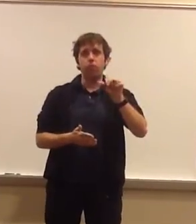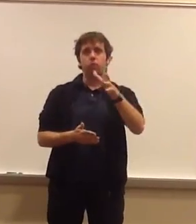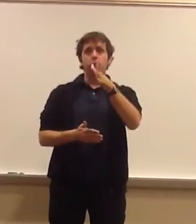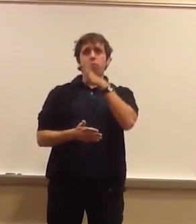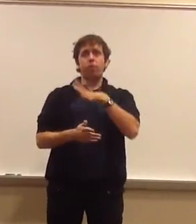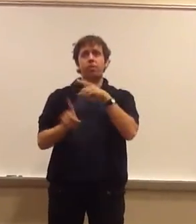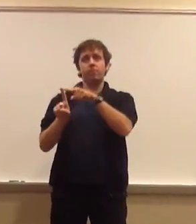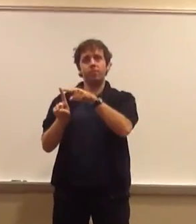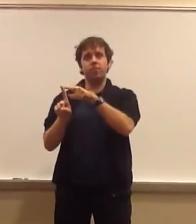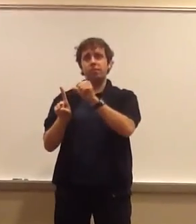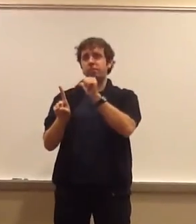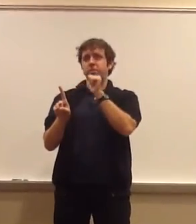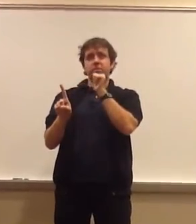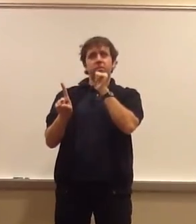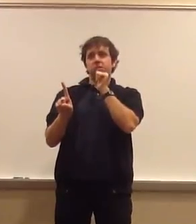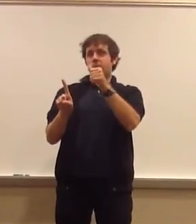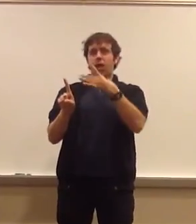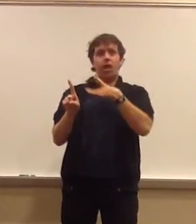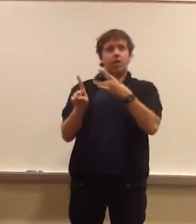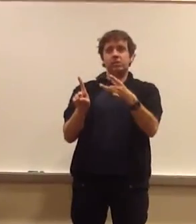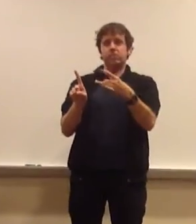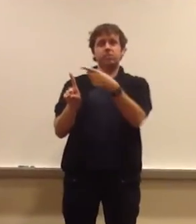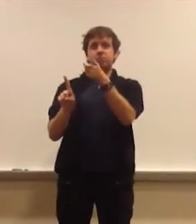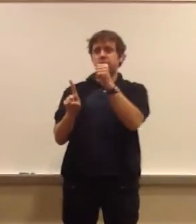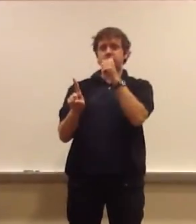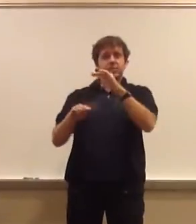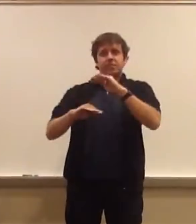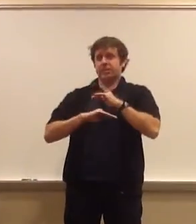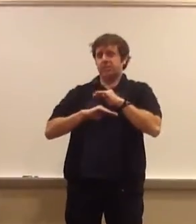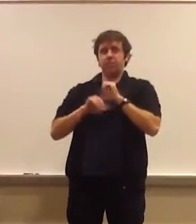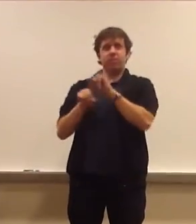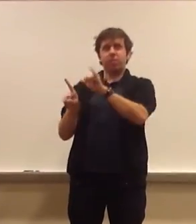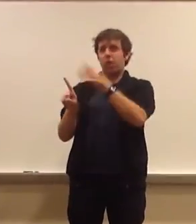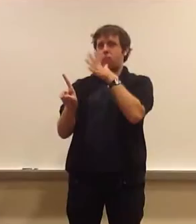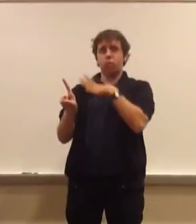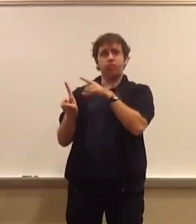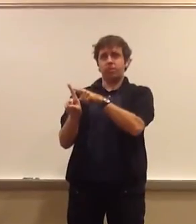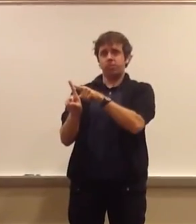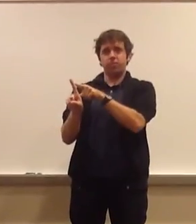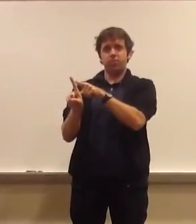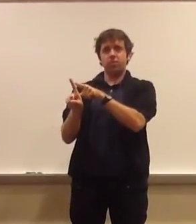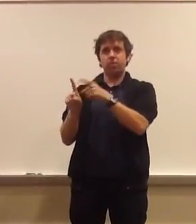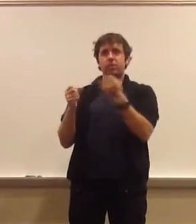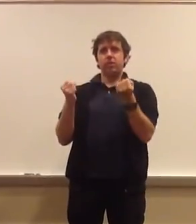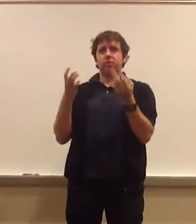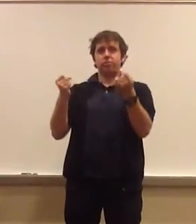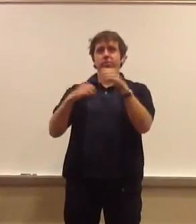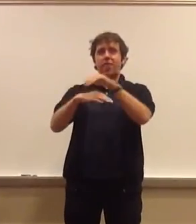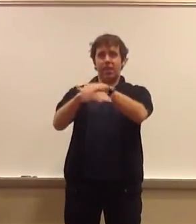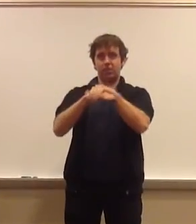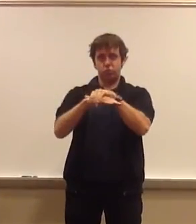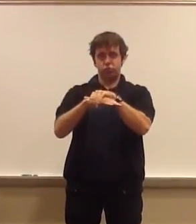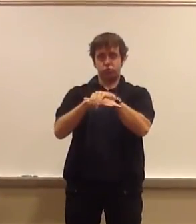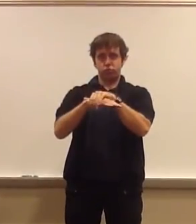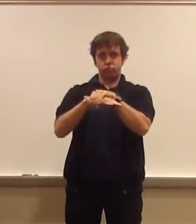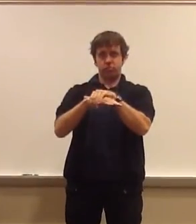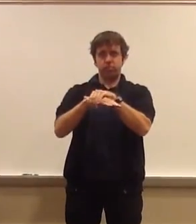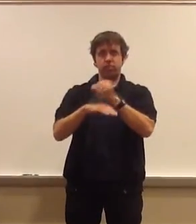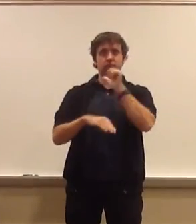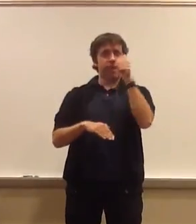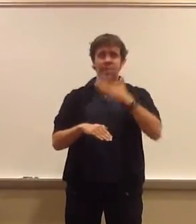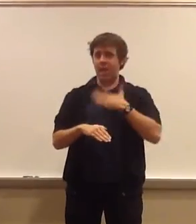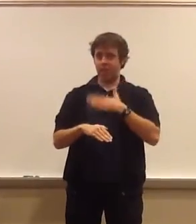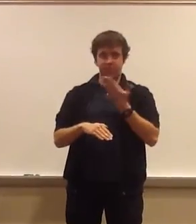myself, oh no, that there was an interpreter there that I was not satisfied with. And she